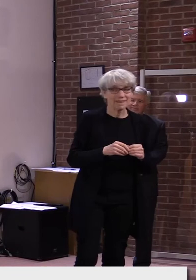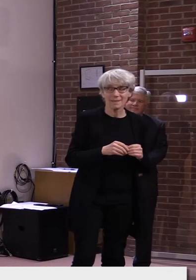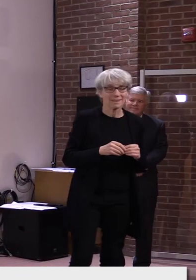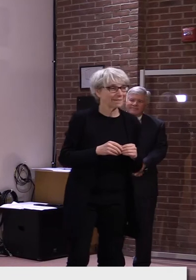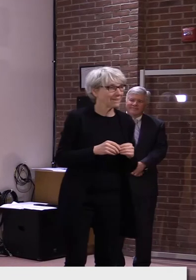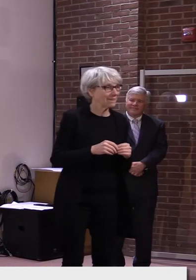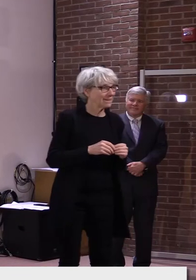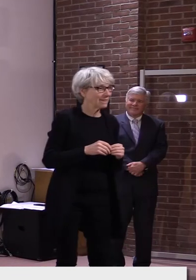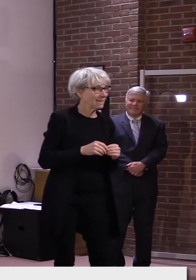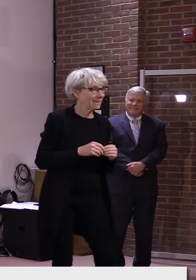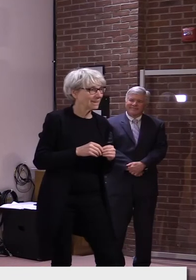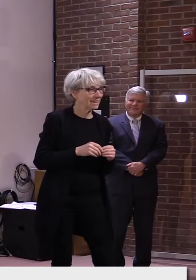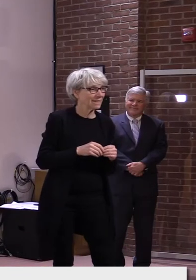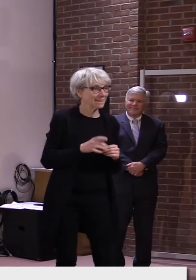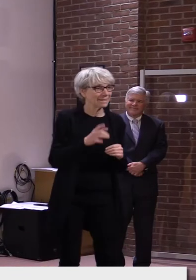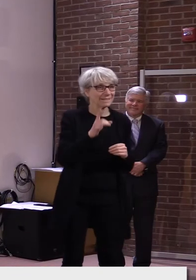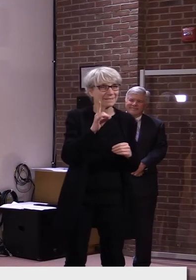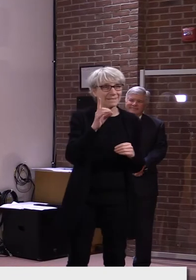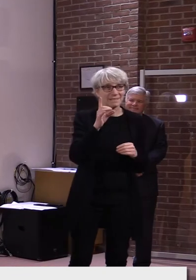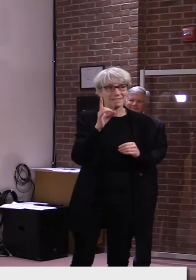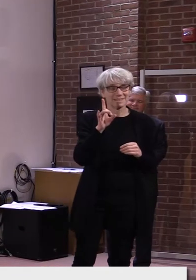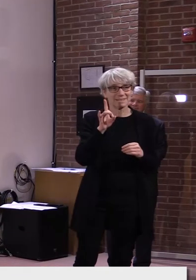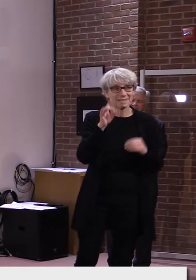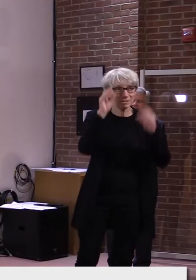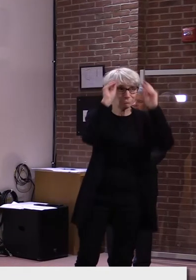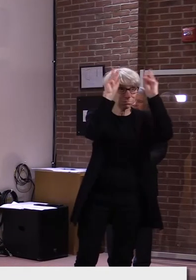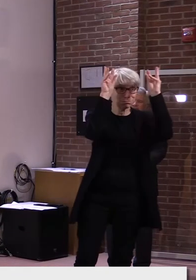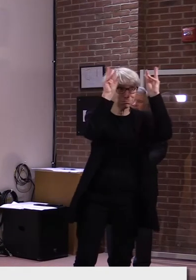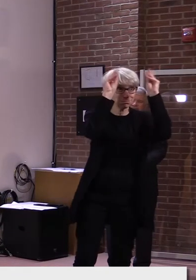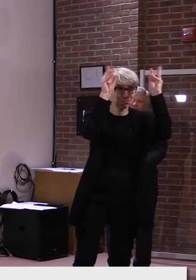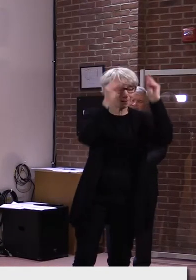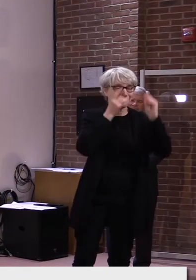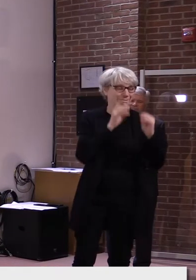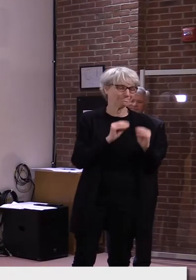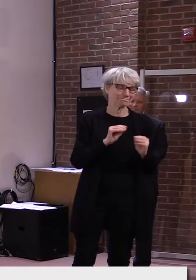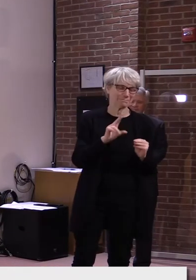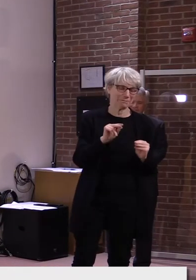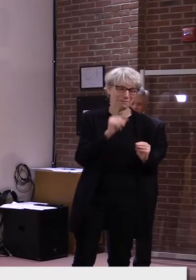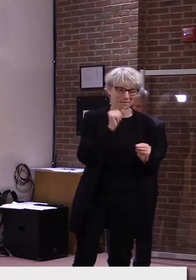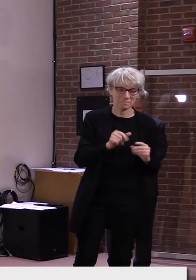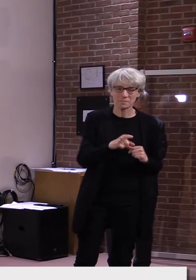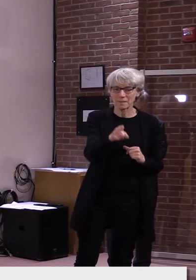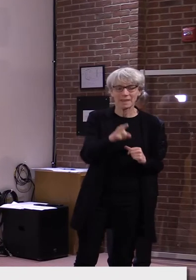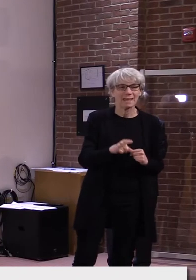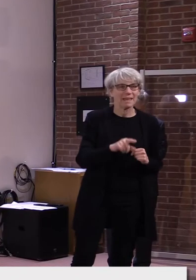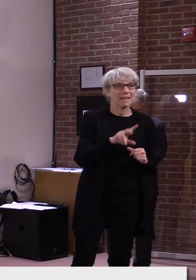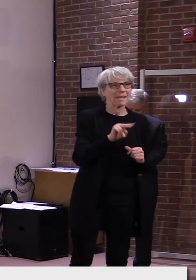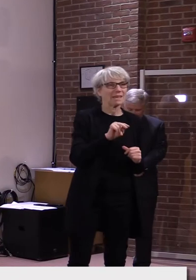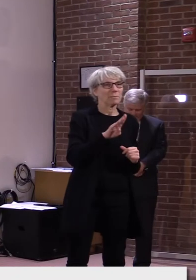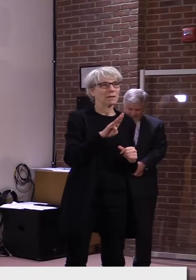not. Thank you. Stuart Ledbetter, NBC 5.